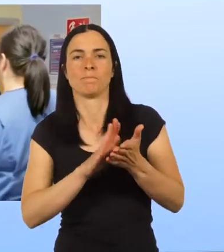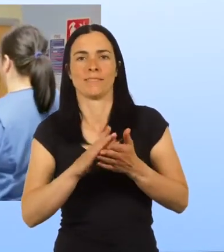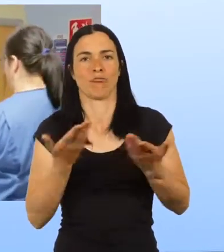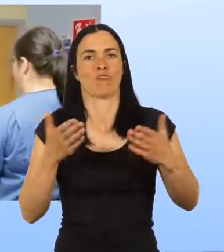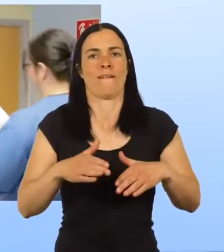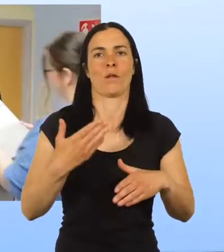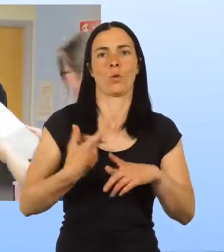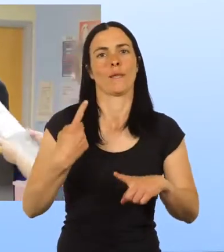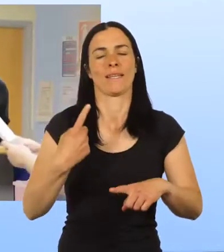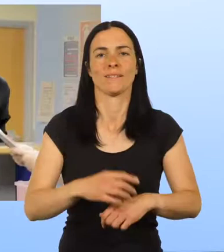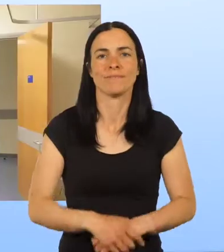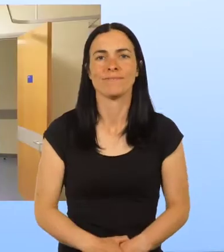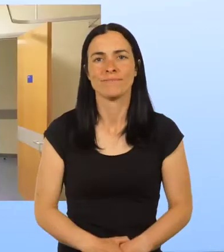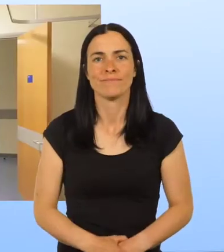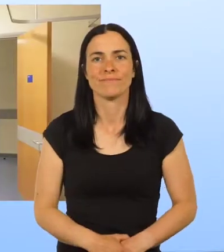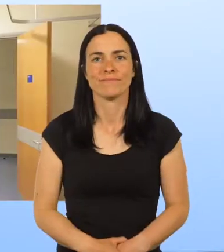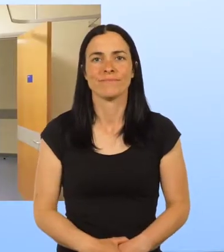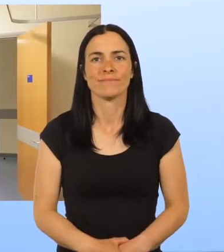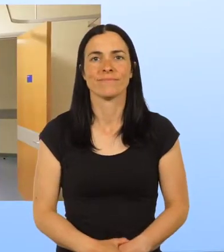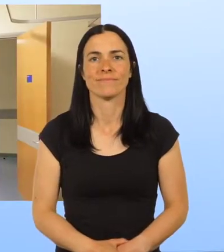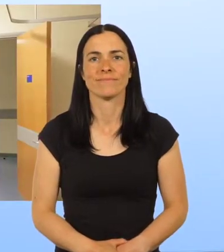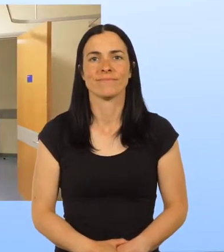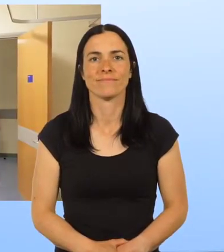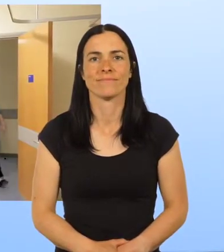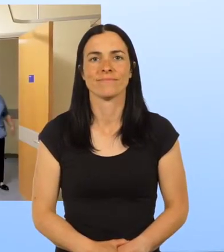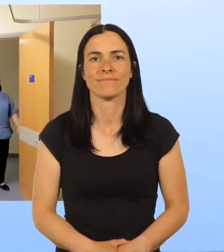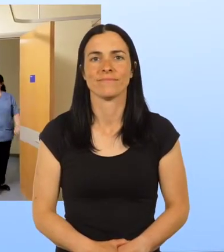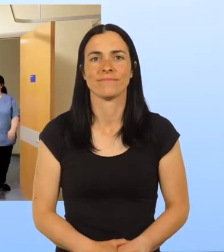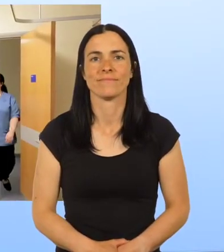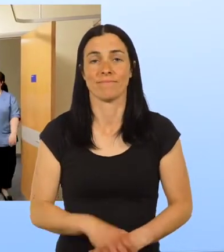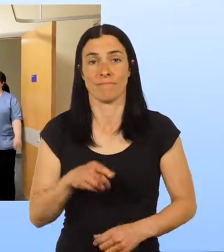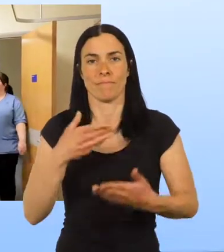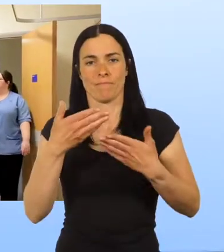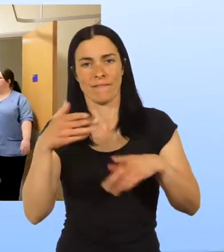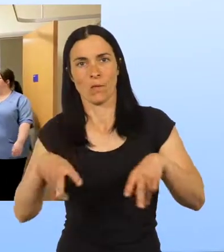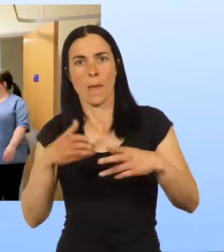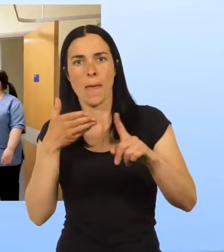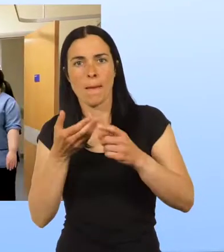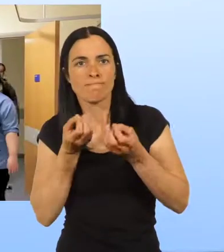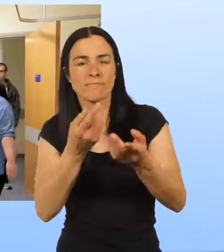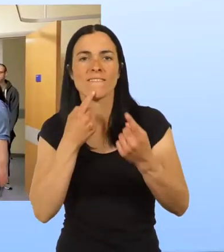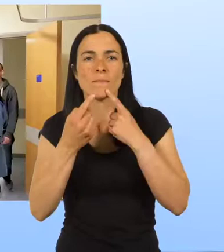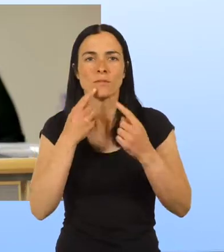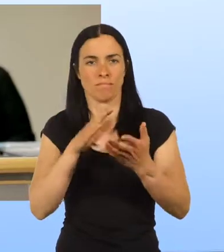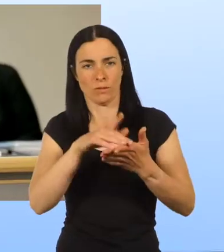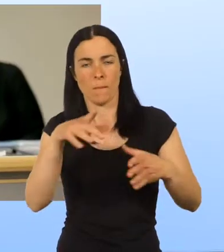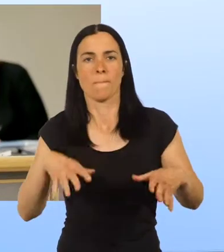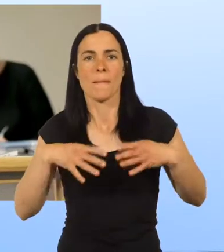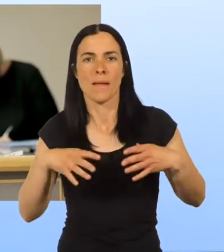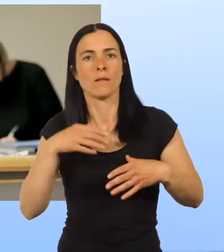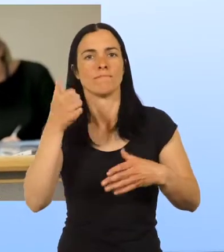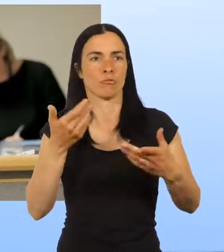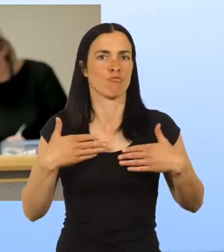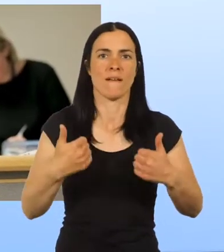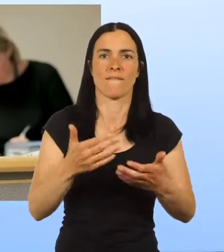are for any situation, the better we handle it and the quicker we recover. Therefore, this video aims to